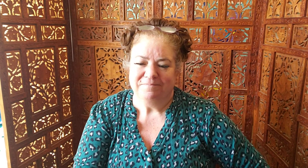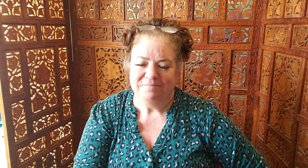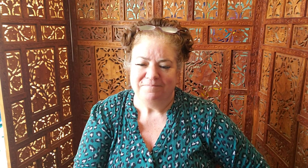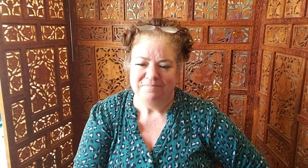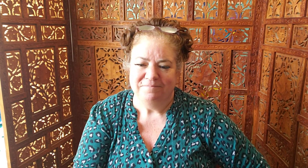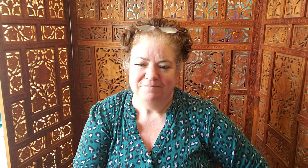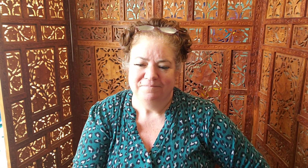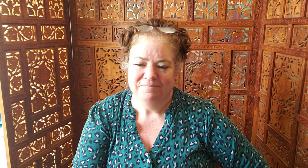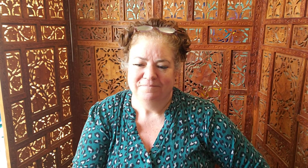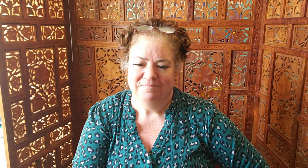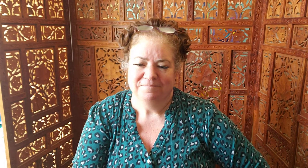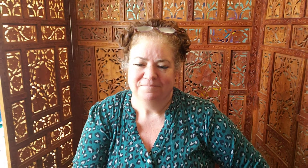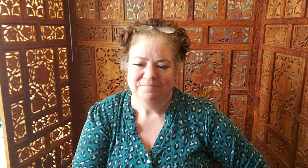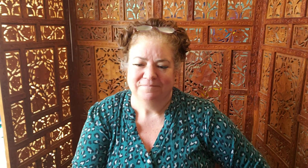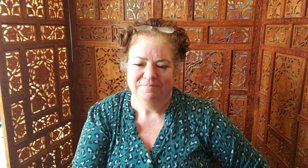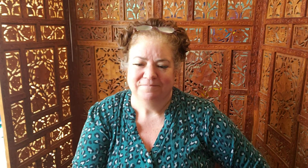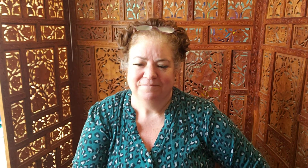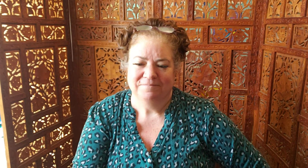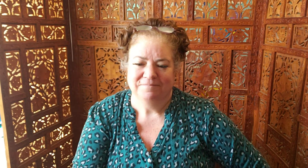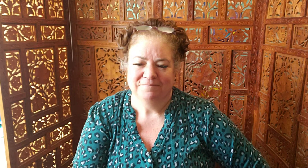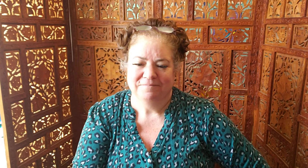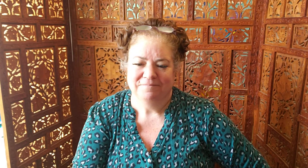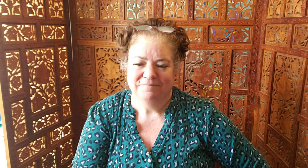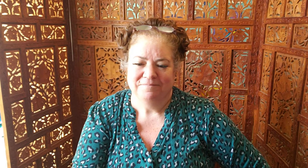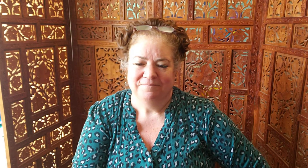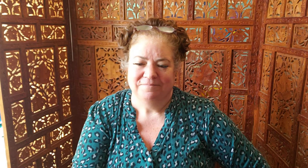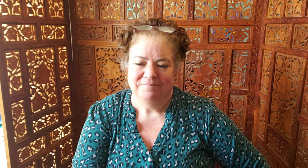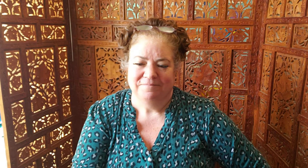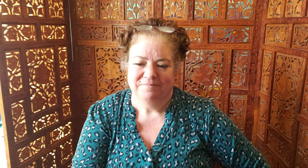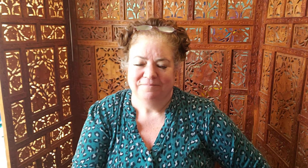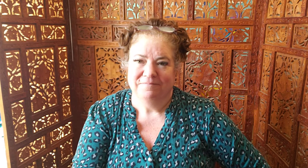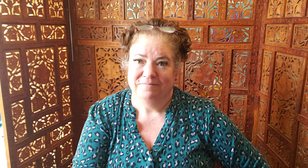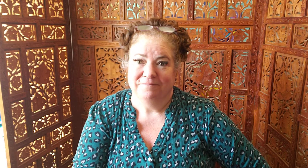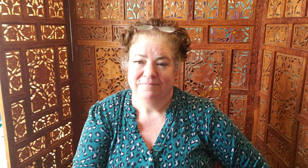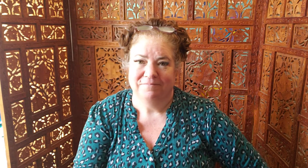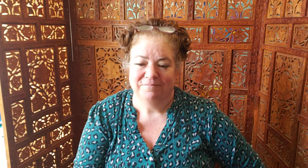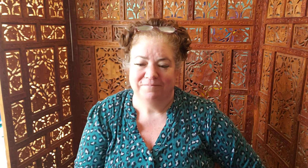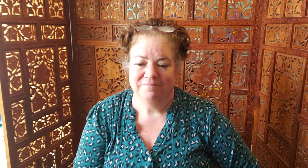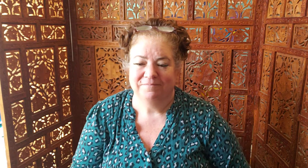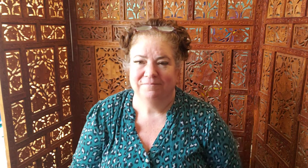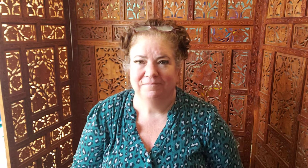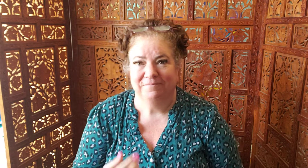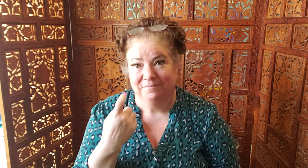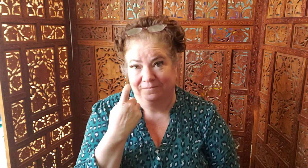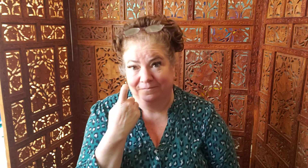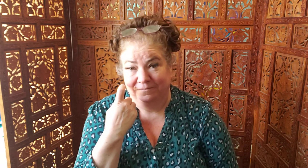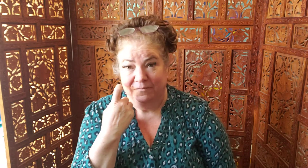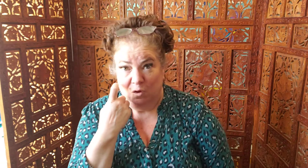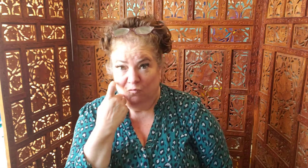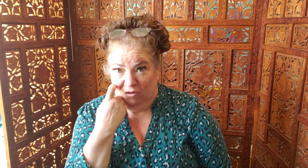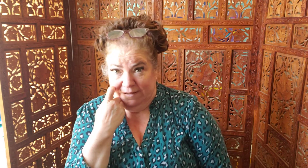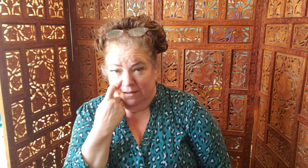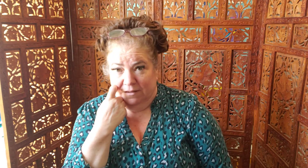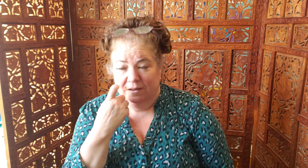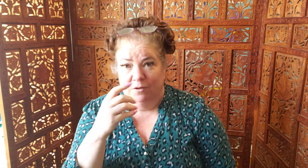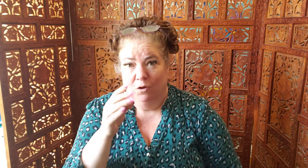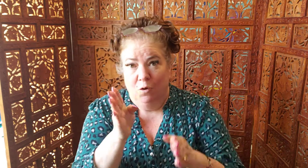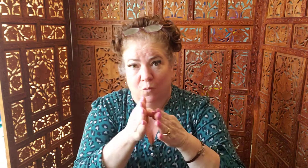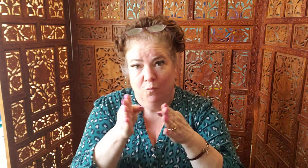And what I am. The recent corporate influence on Broadway is often attributed to